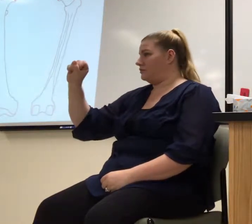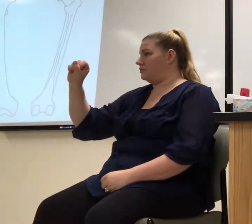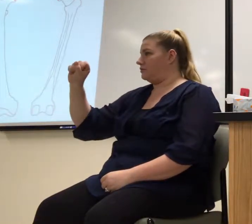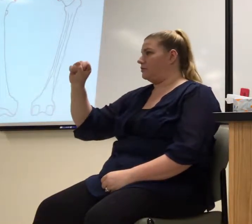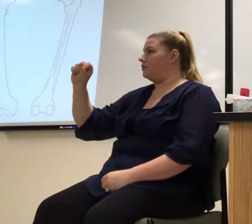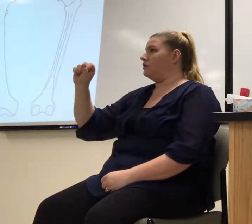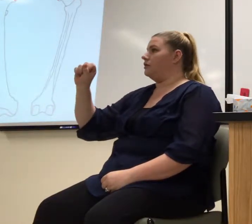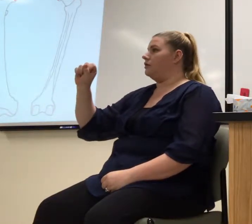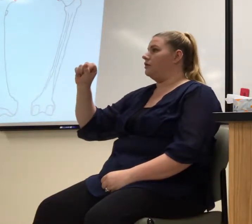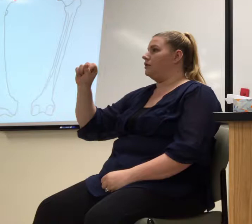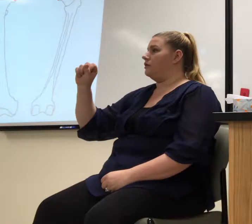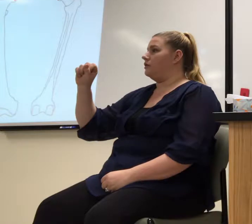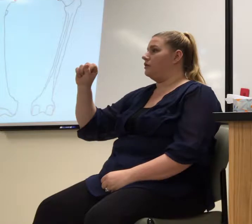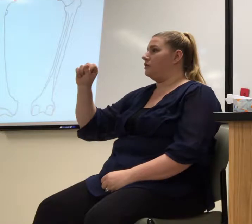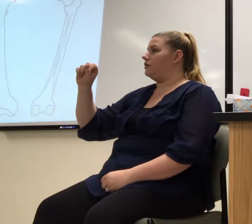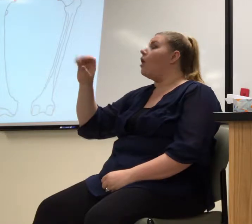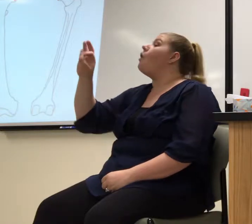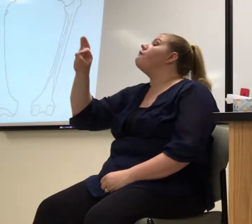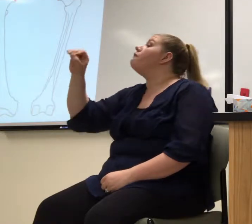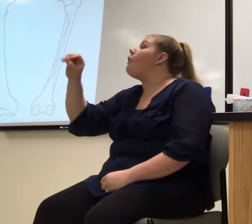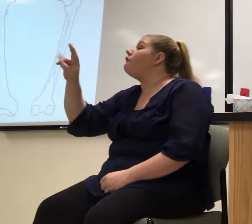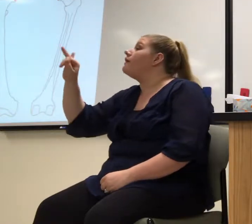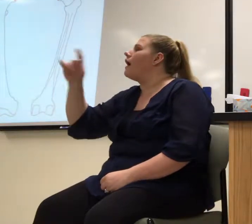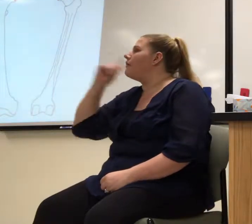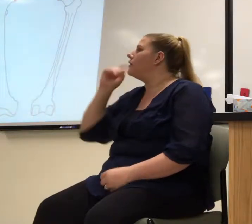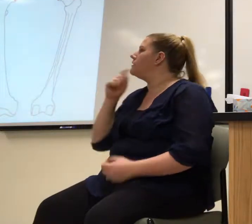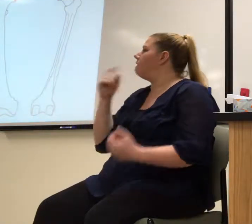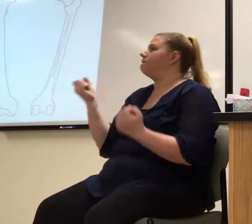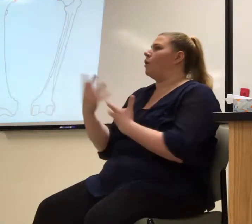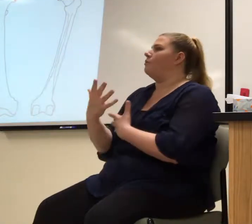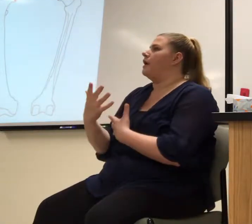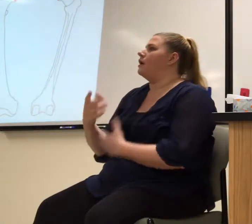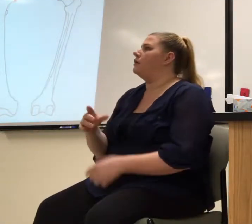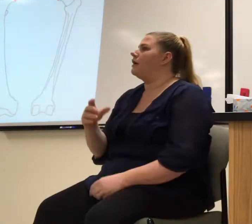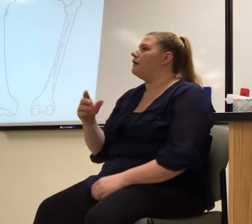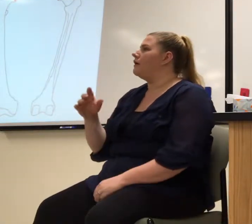Fovea means small depression.